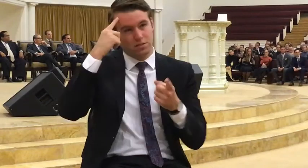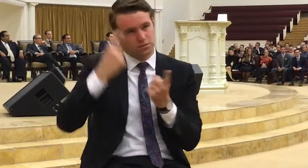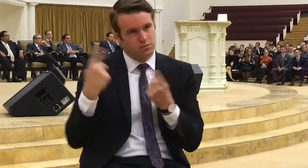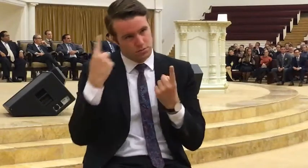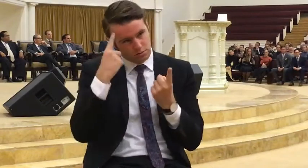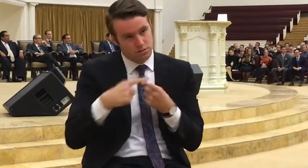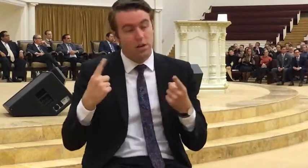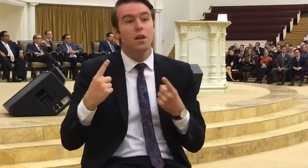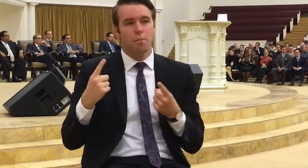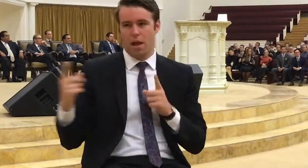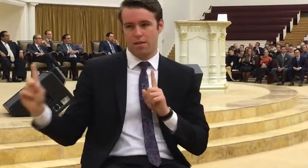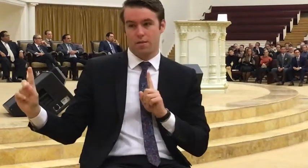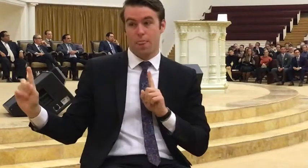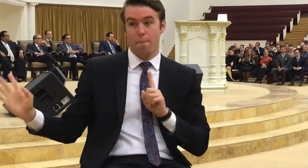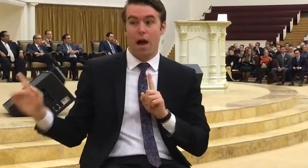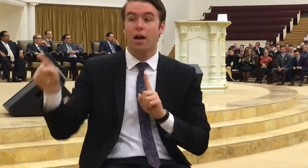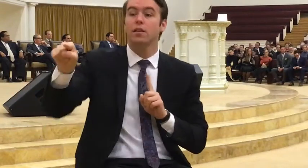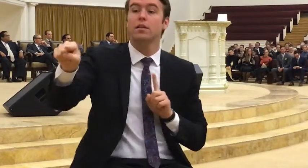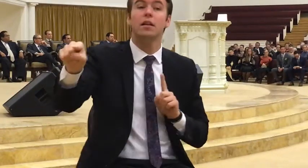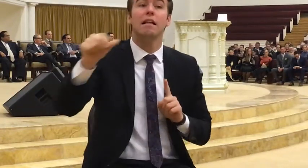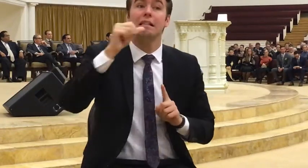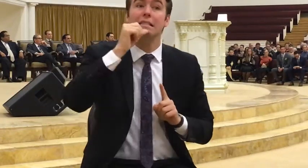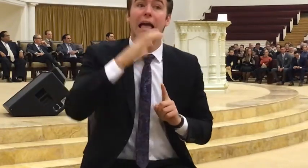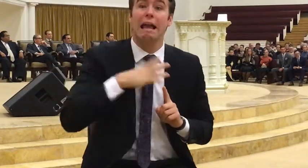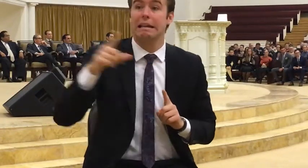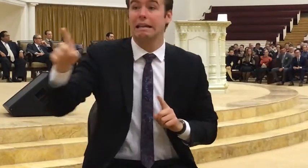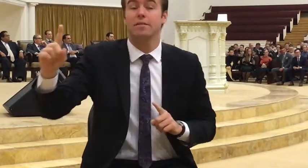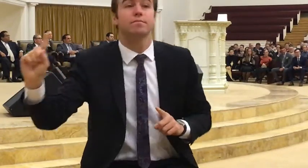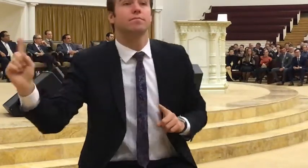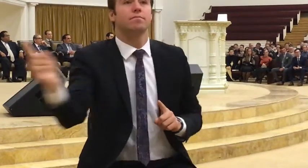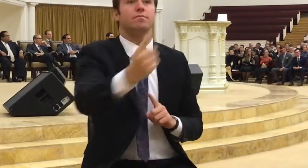But this lady, our first introduction to class,